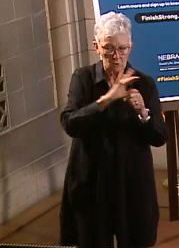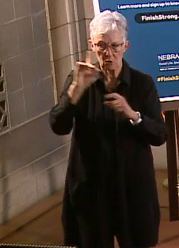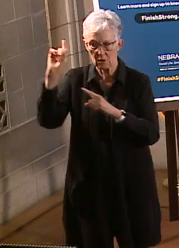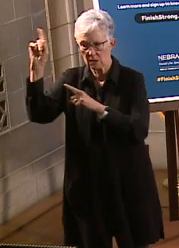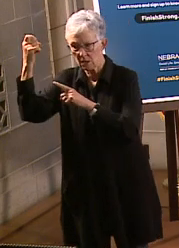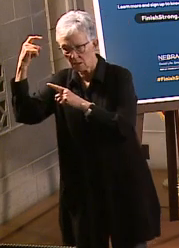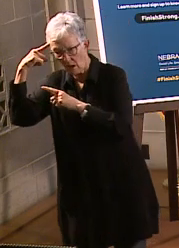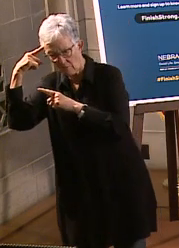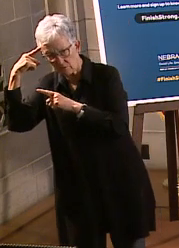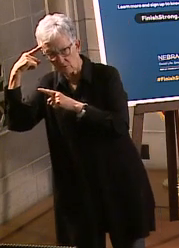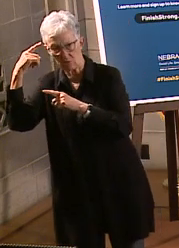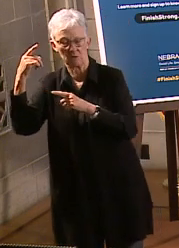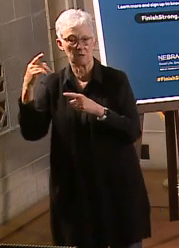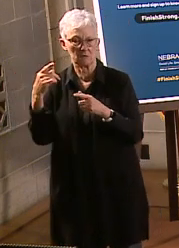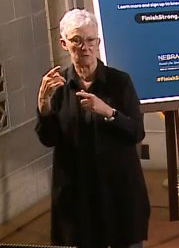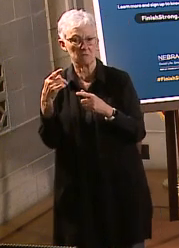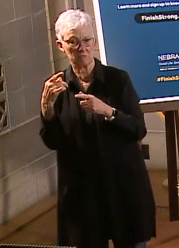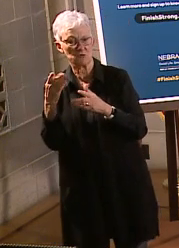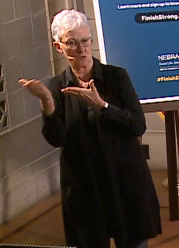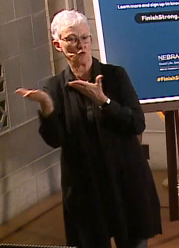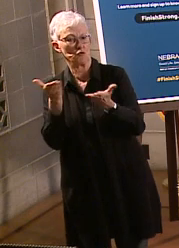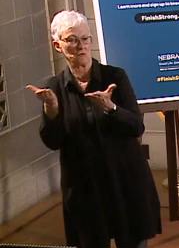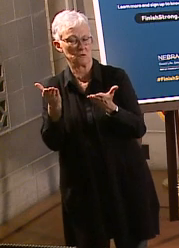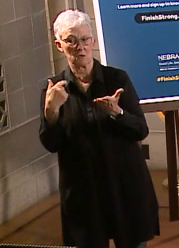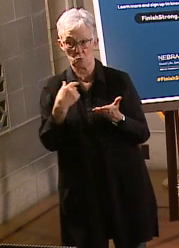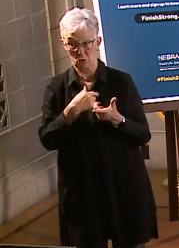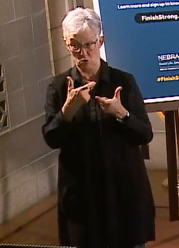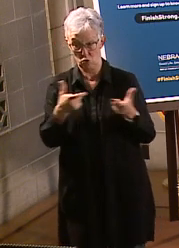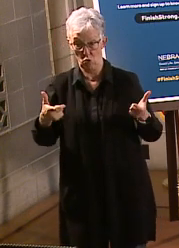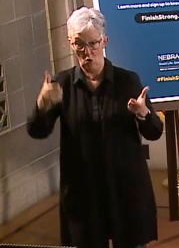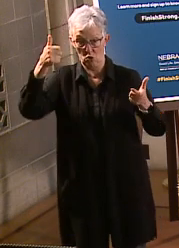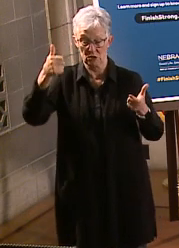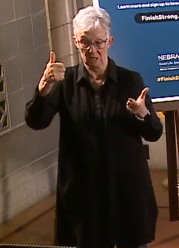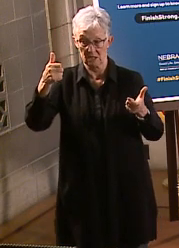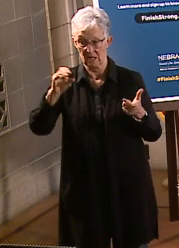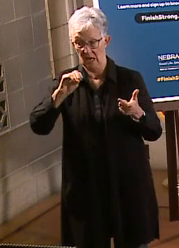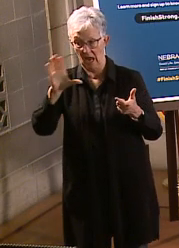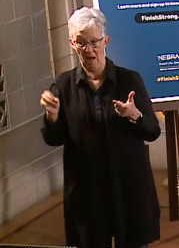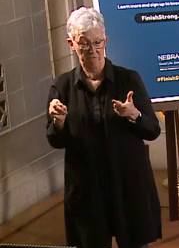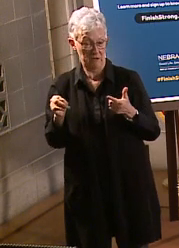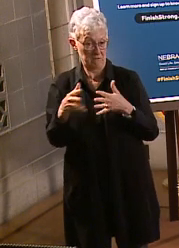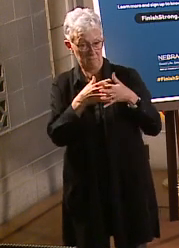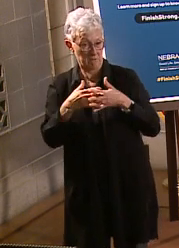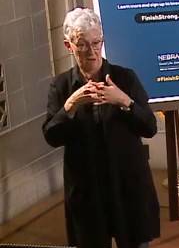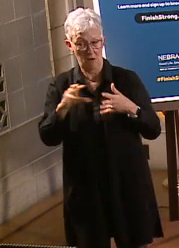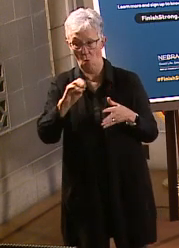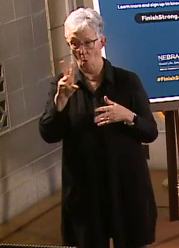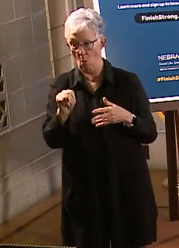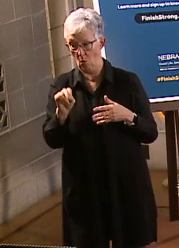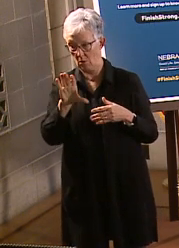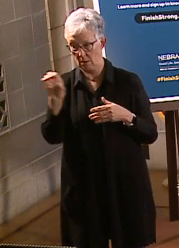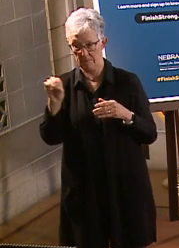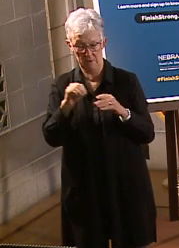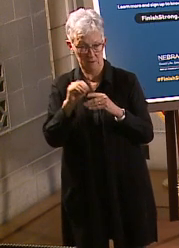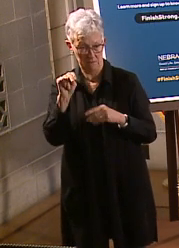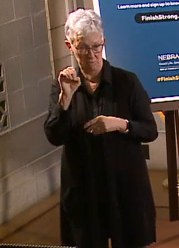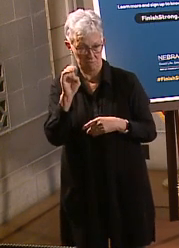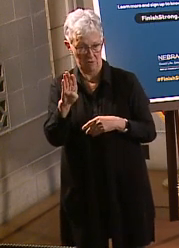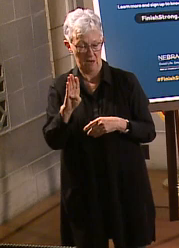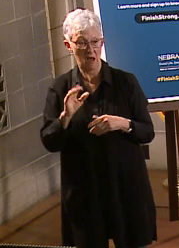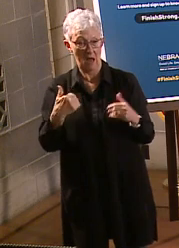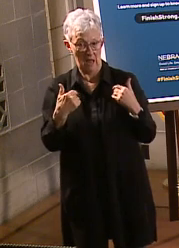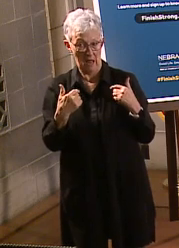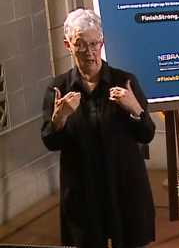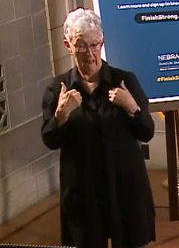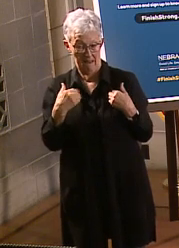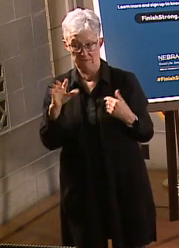largest African-American business in the state of Nebraska. We employ over 400 people, and I'm also very proud,